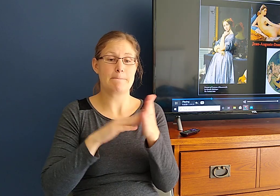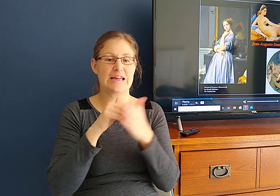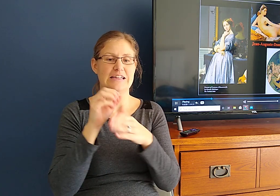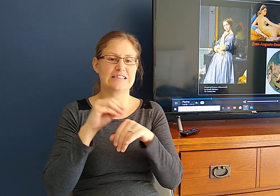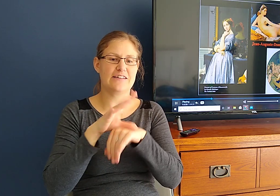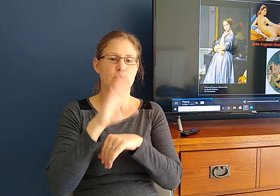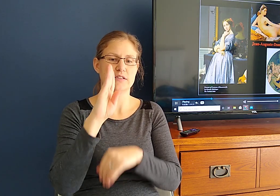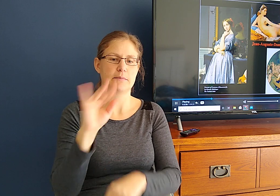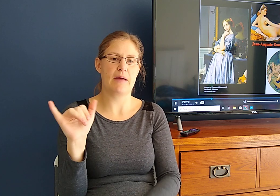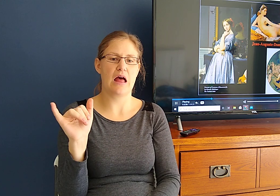by